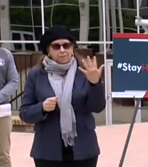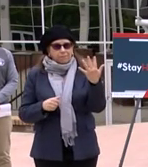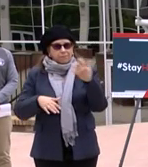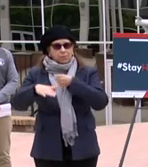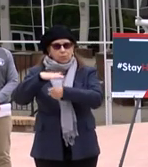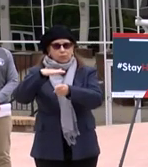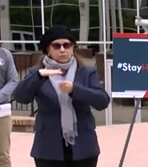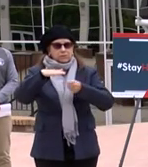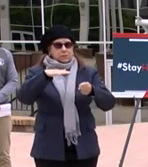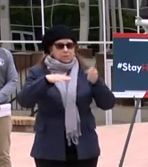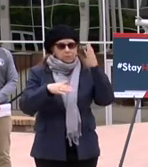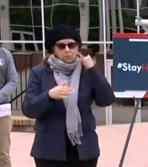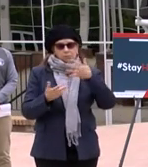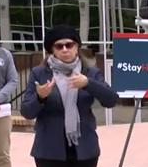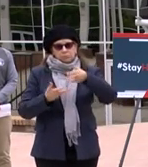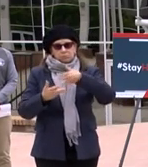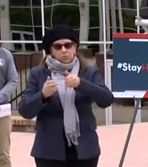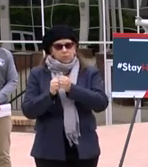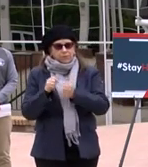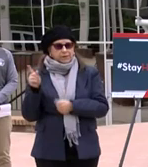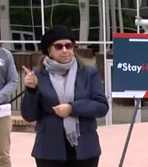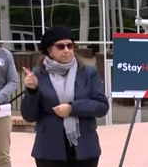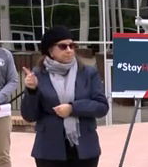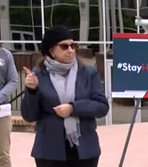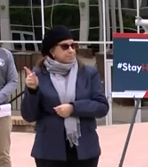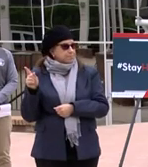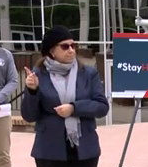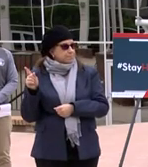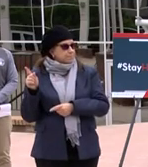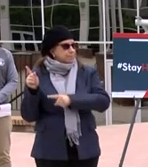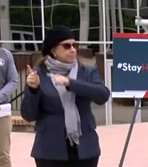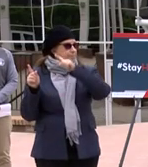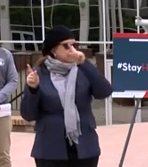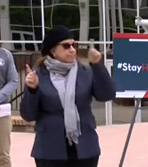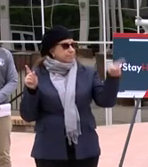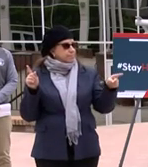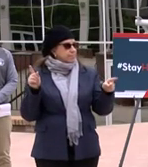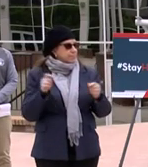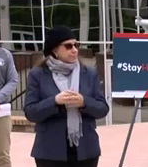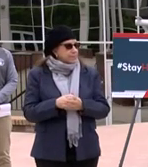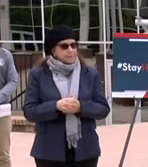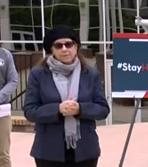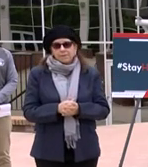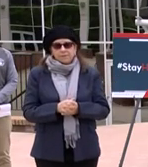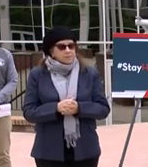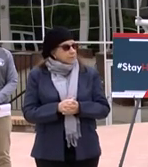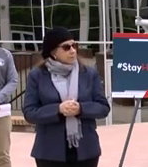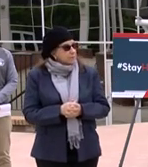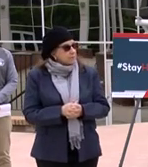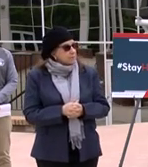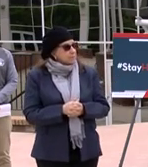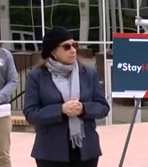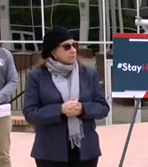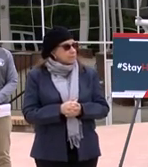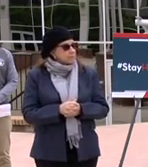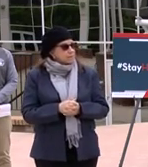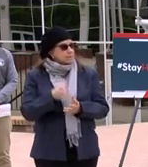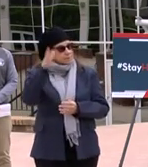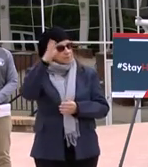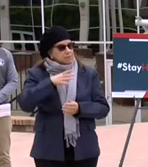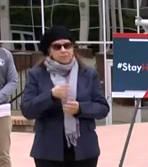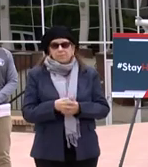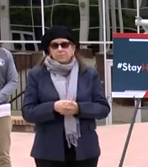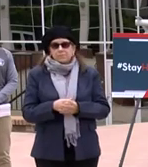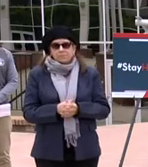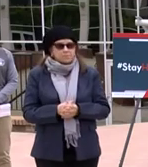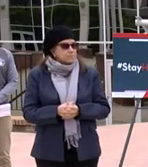Yeah. Yes, sir. For those of us who usually use the computers to apply for unemployment?